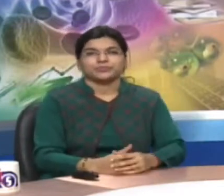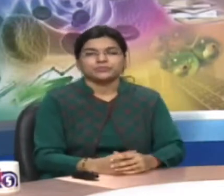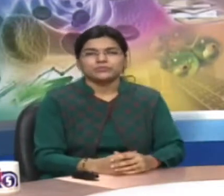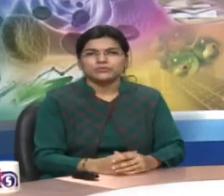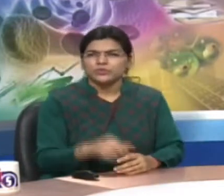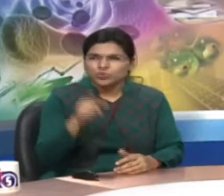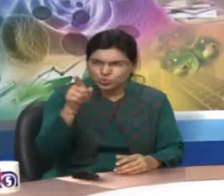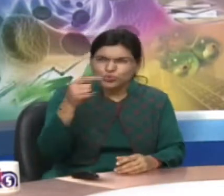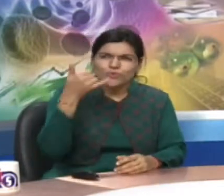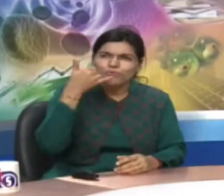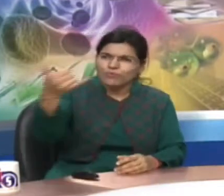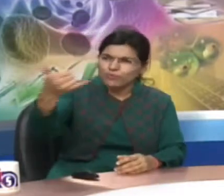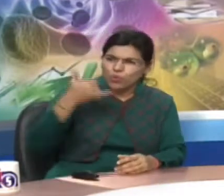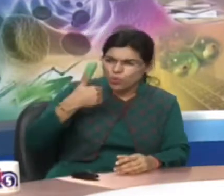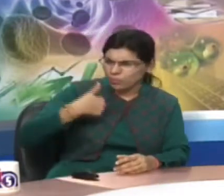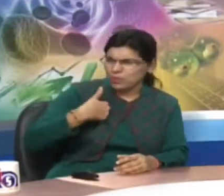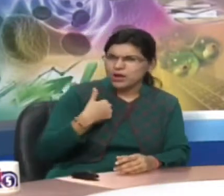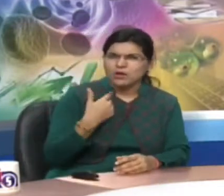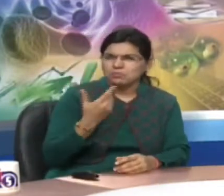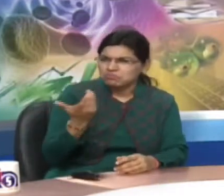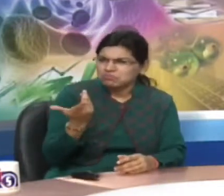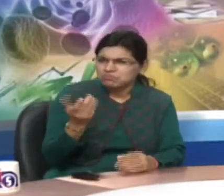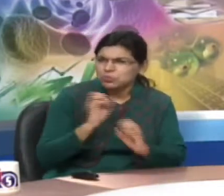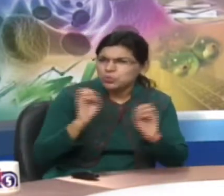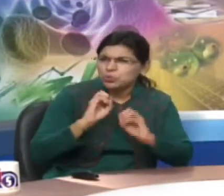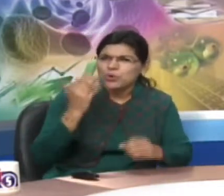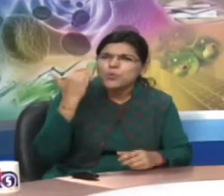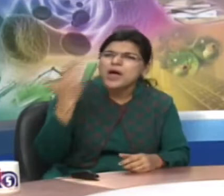Where did you call me? Another example.